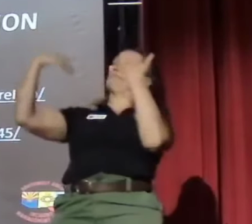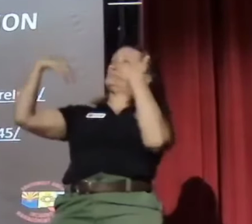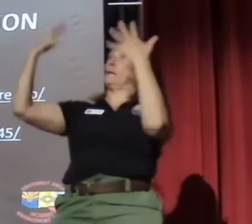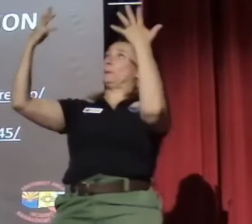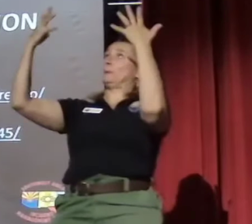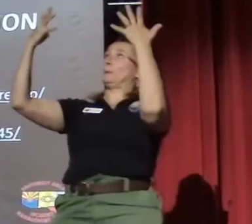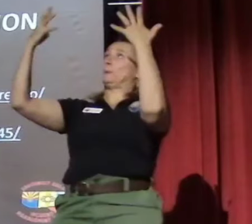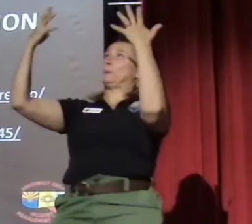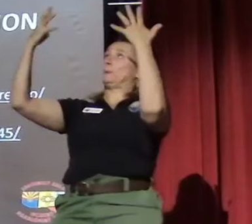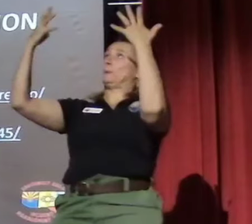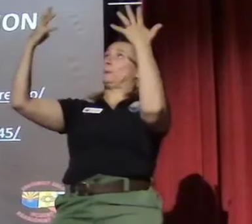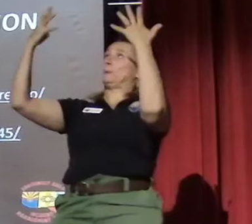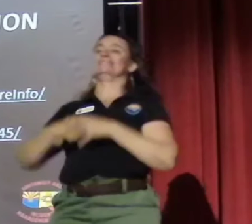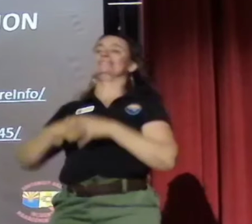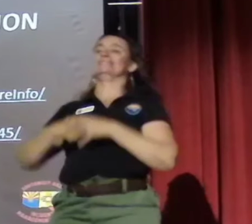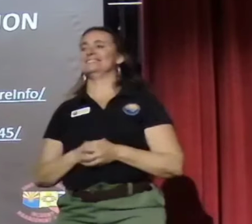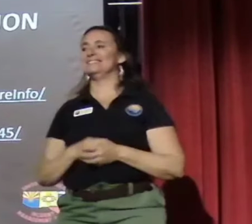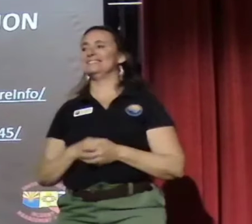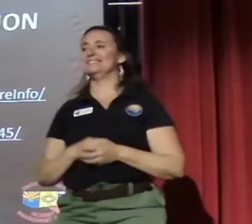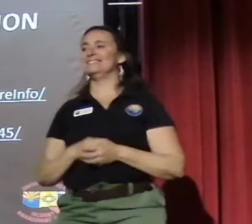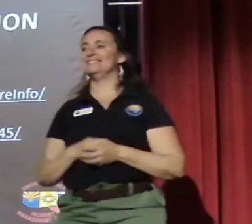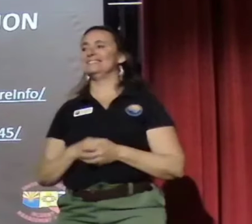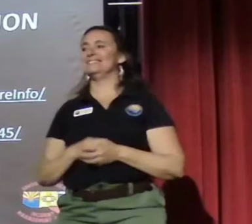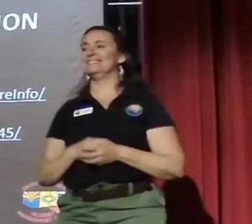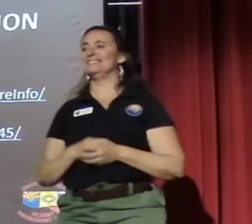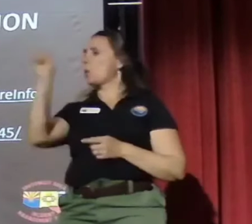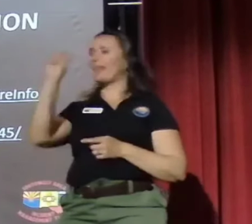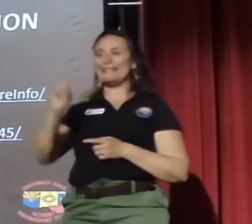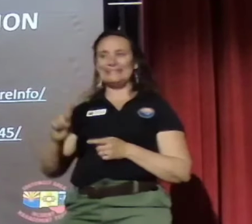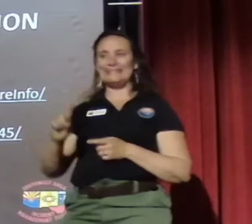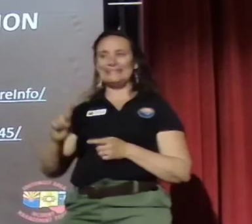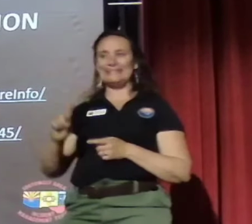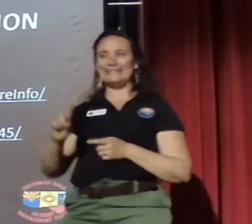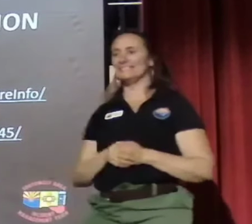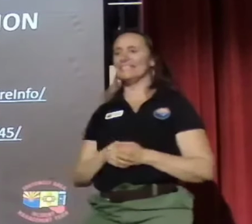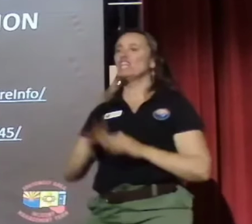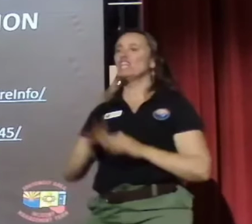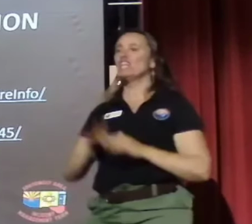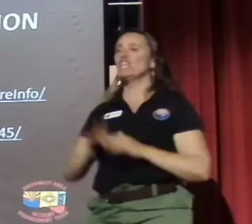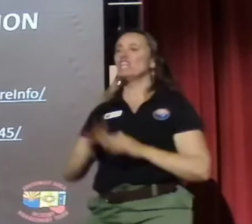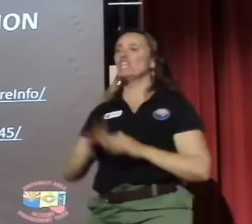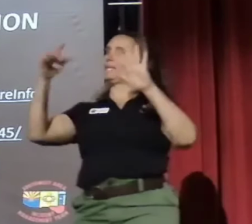pass to Caleb for the first part of the question. No lightning in that, right? Just rain.